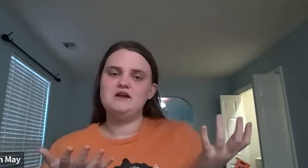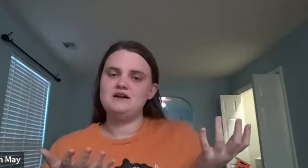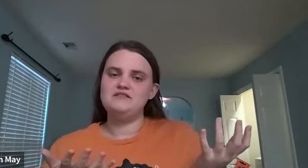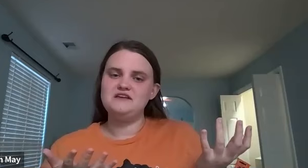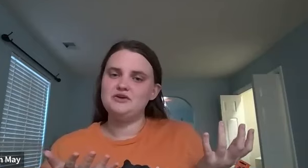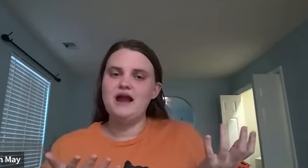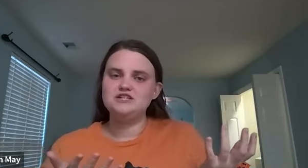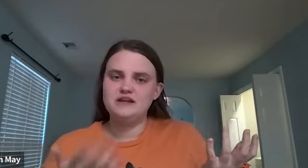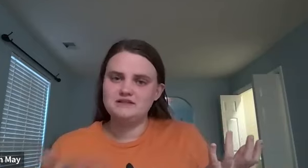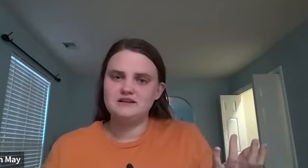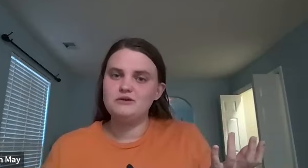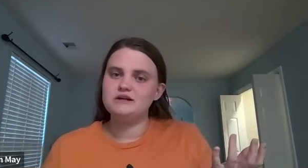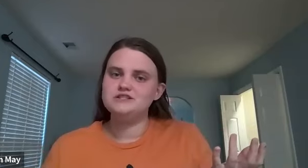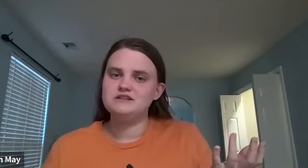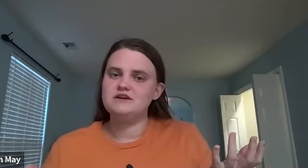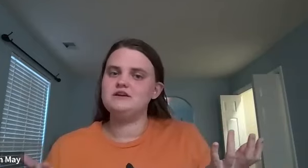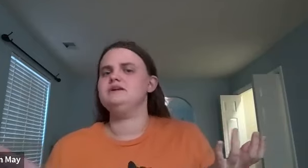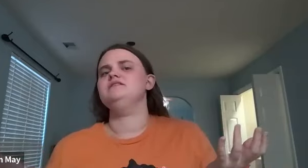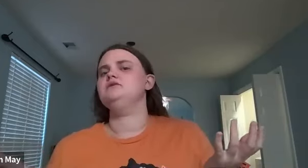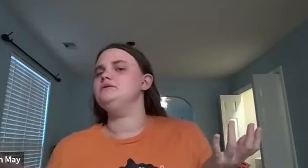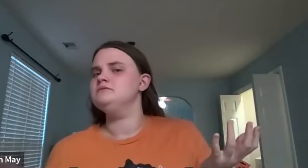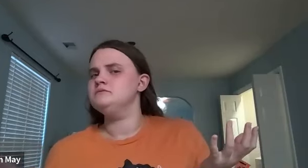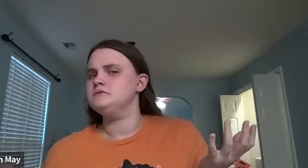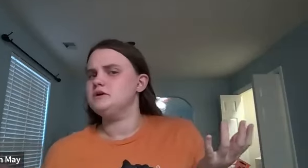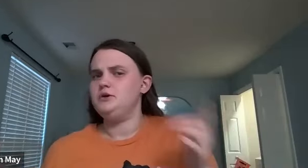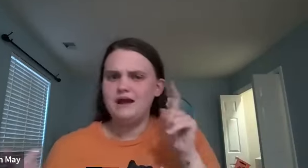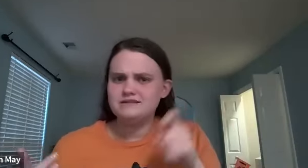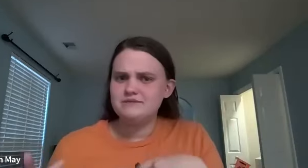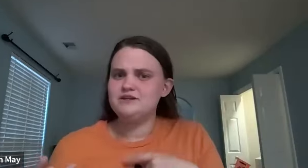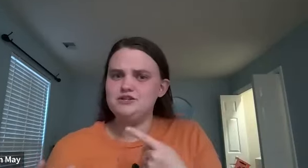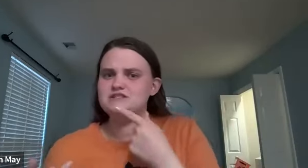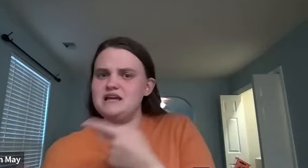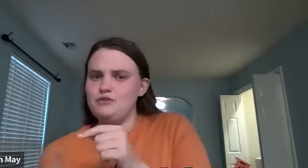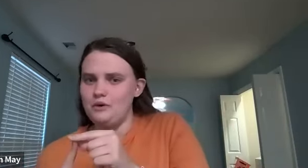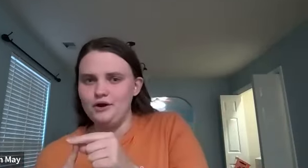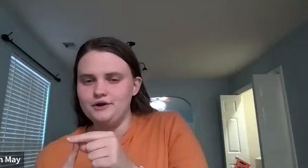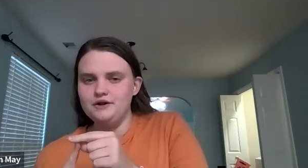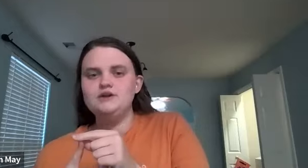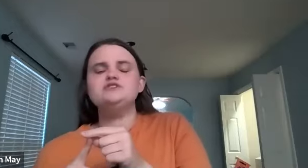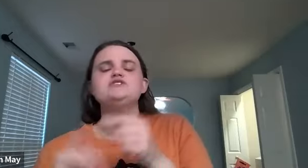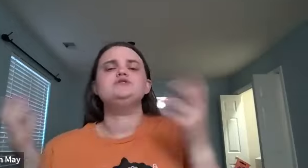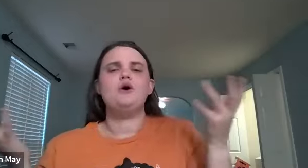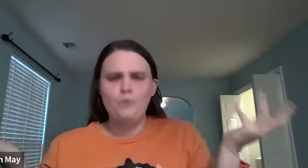not going to think you're actually asking a question. They're going to be a little, you asking me or are you just saying the word? So you go,